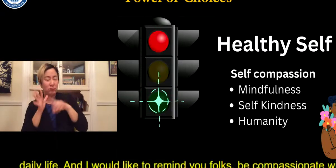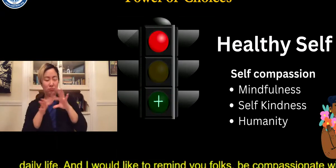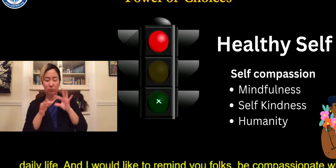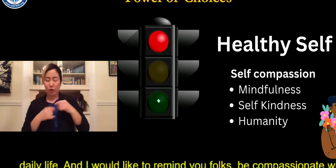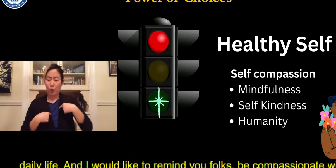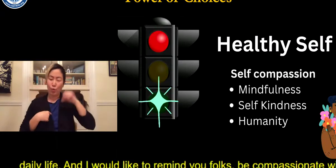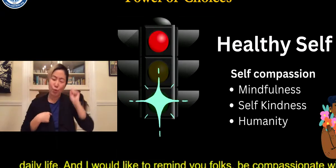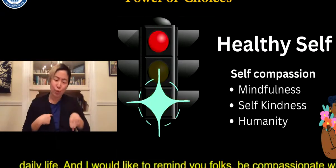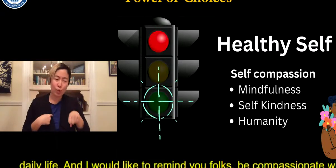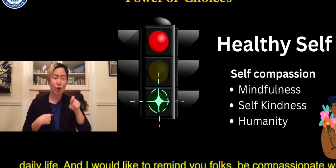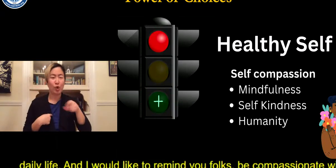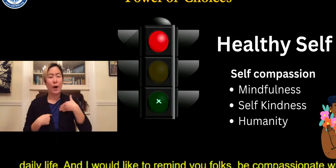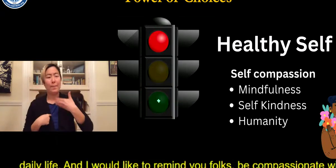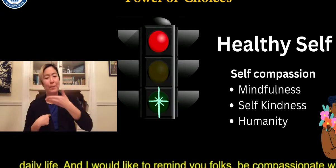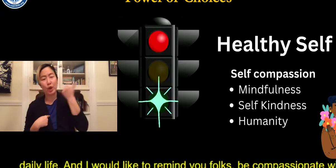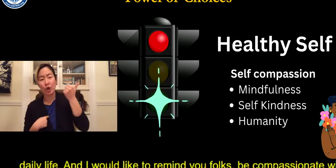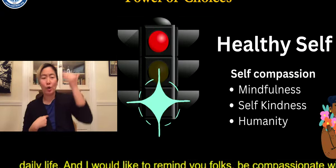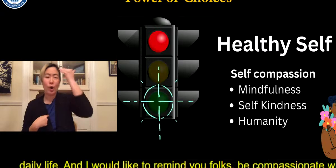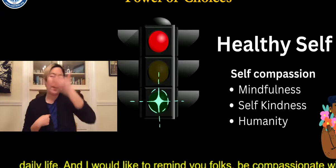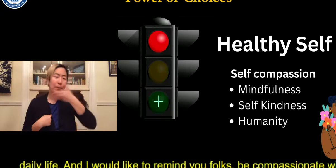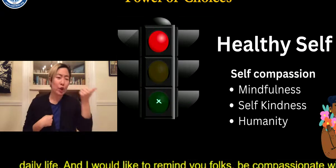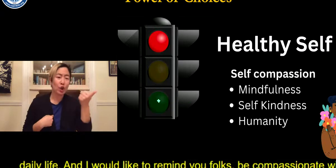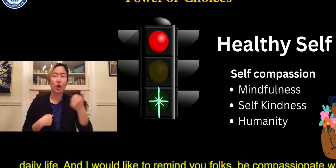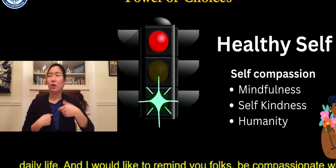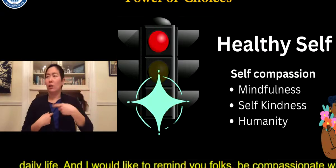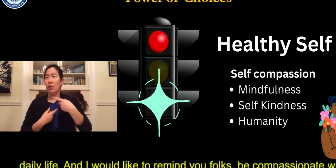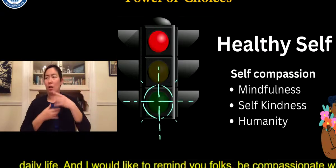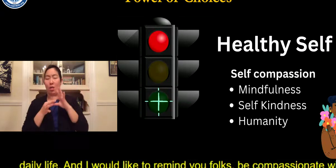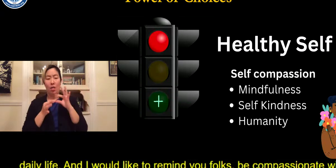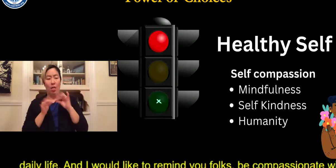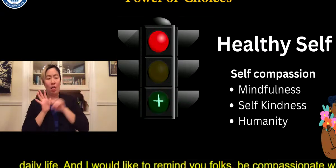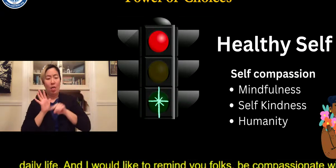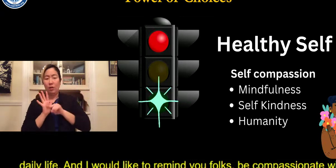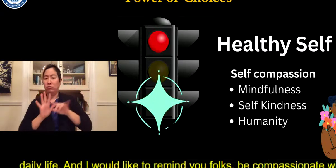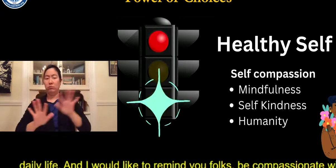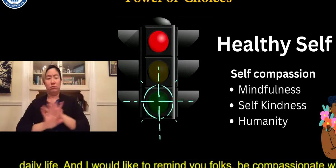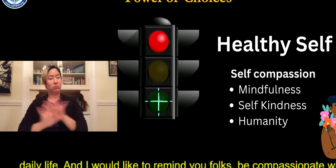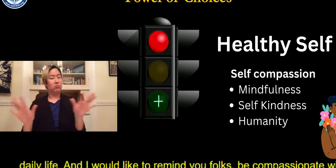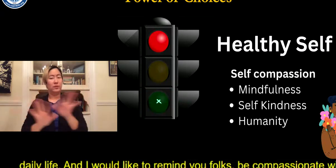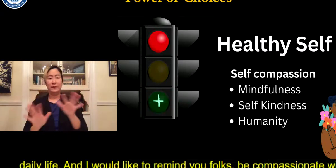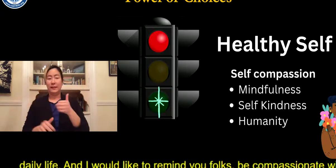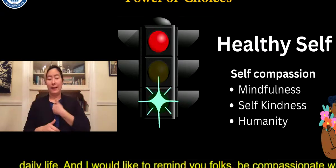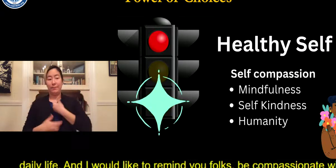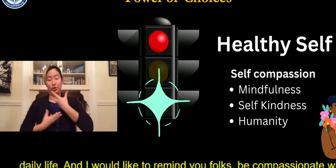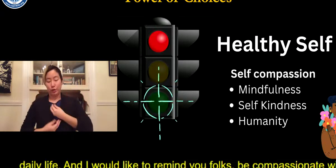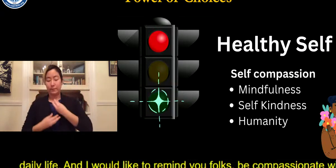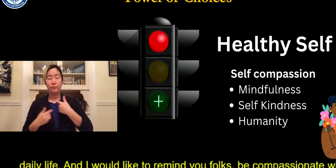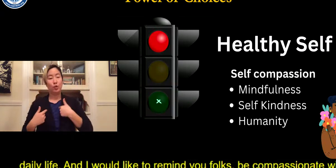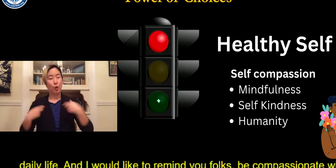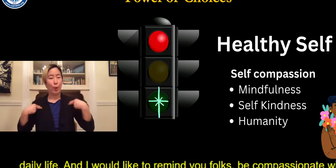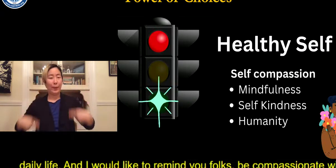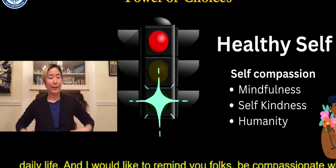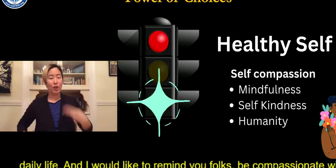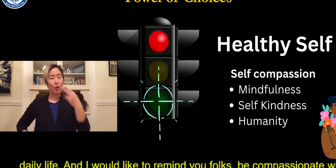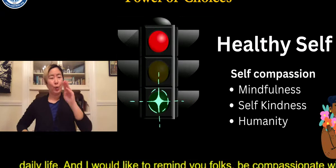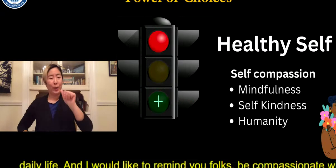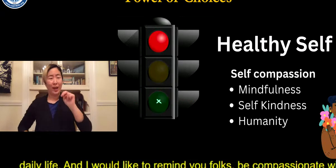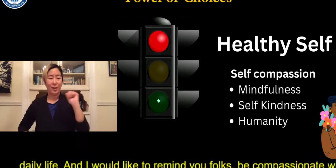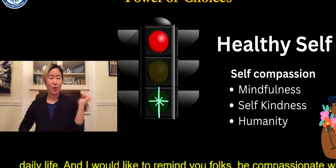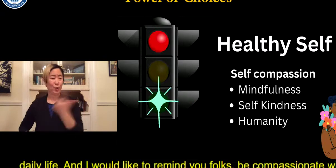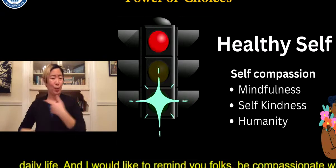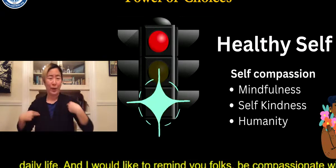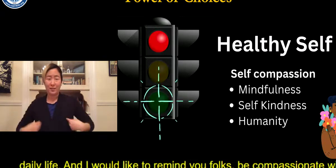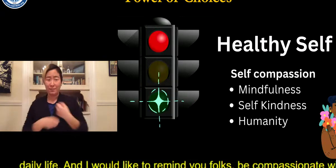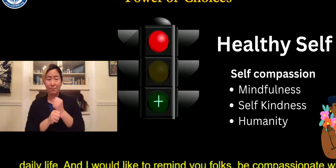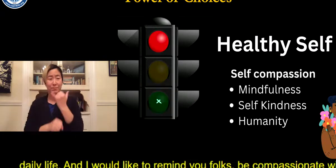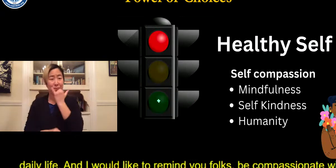Realize that you've survived, made it through challenges. Many people have negative self-thoughts like, I should have known better, I should have done better, I could